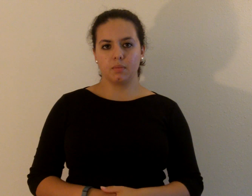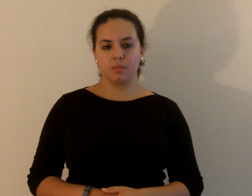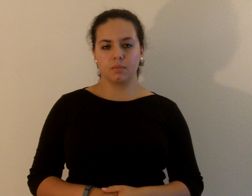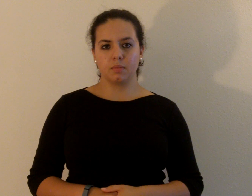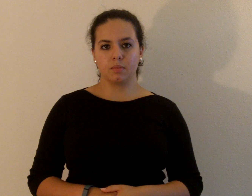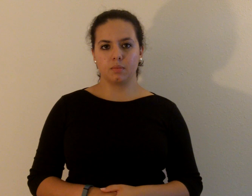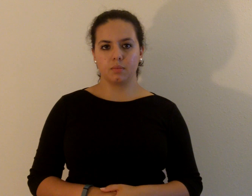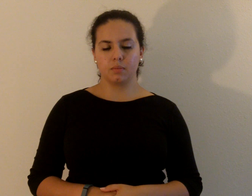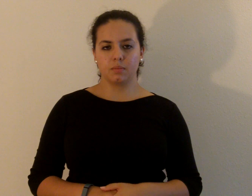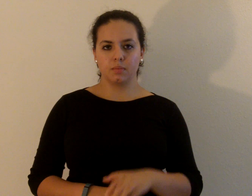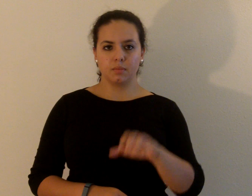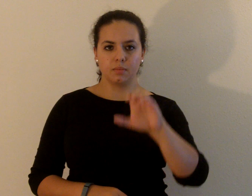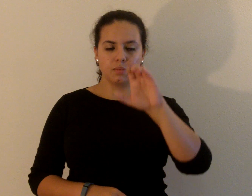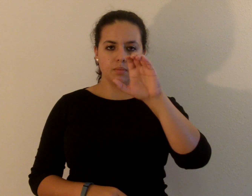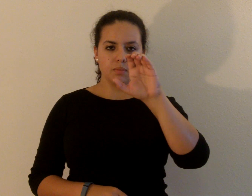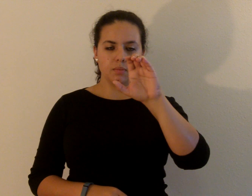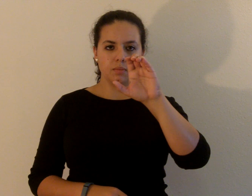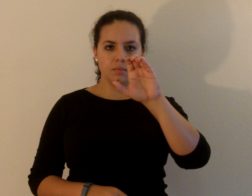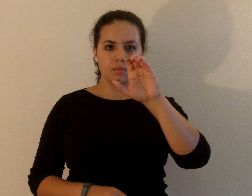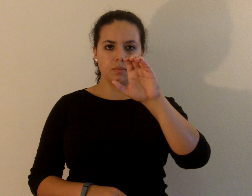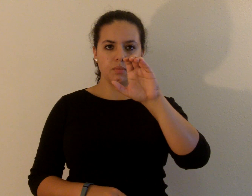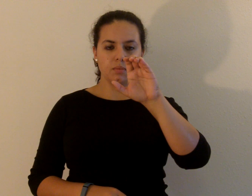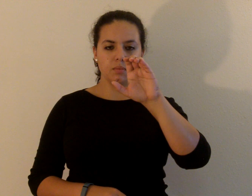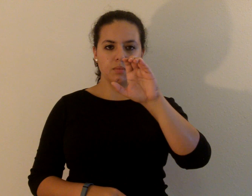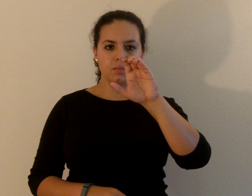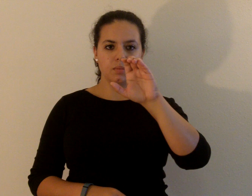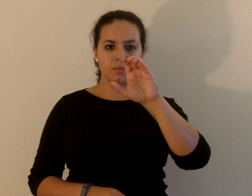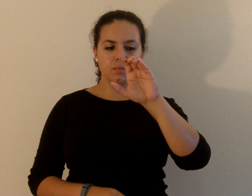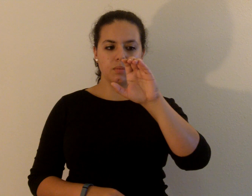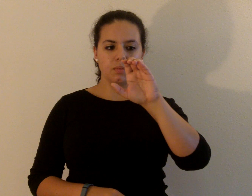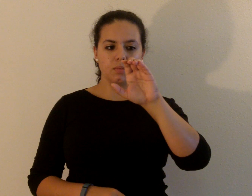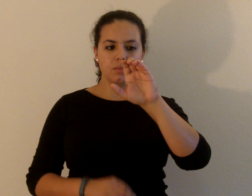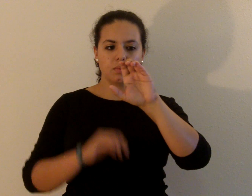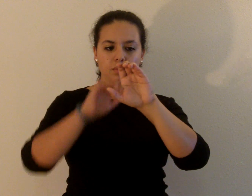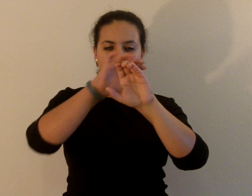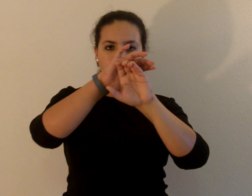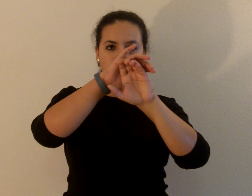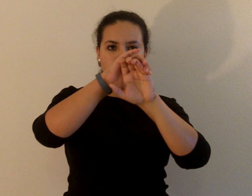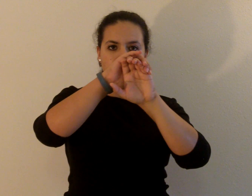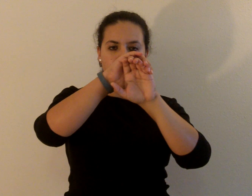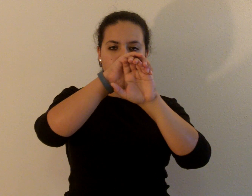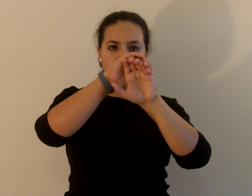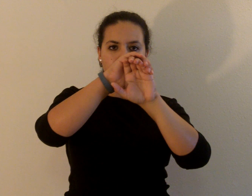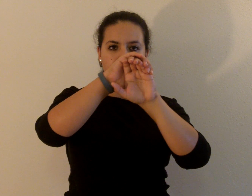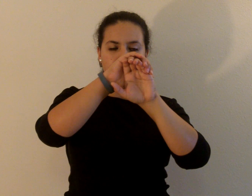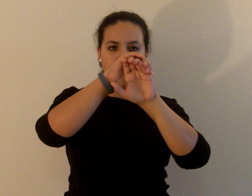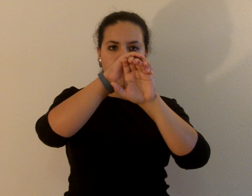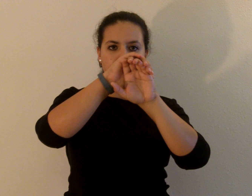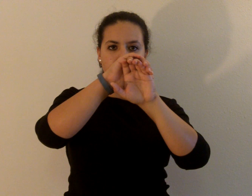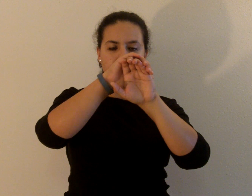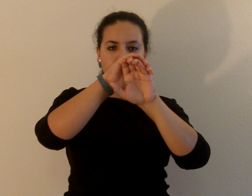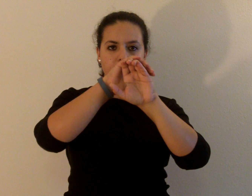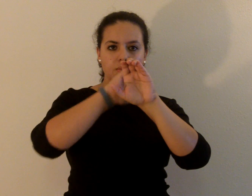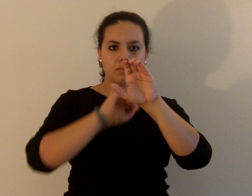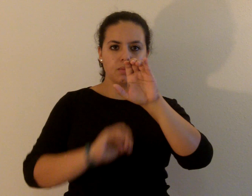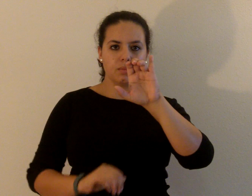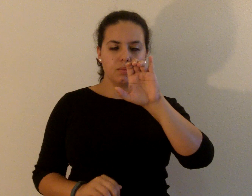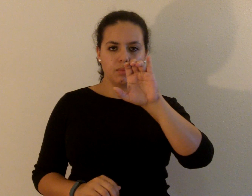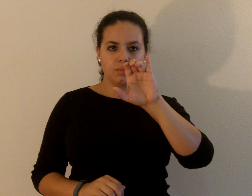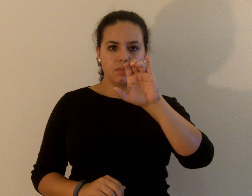example of a hand shape is your C. Notice how the pinky stays with the rest of your fingers? A lot of people tend to have their pinky